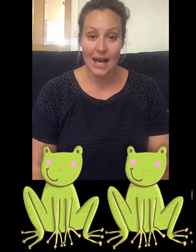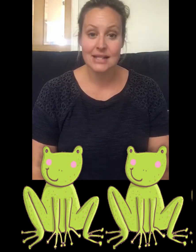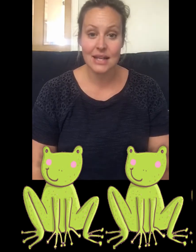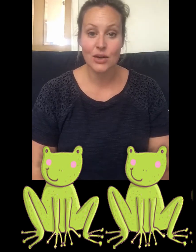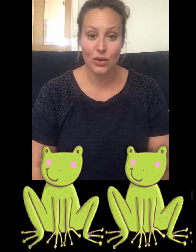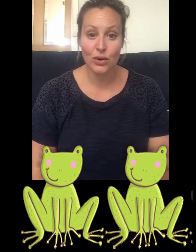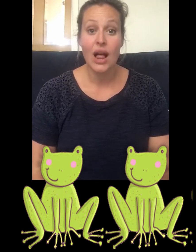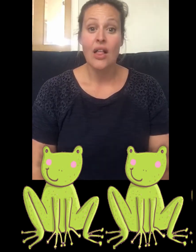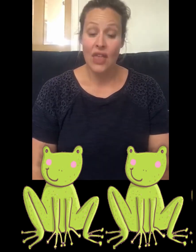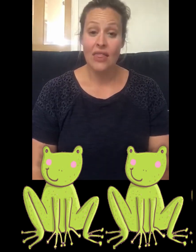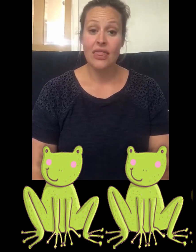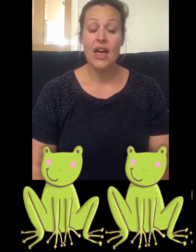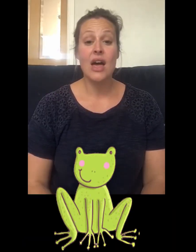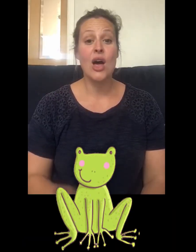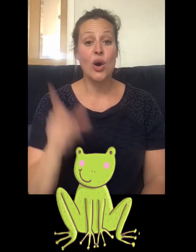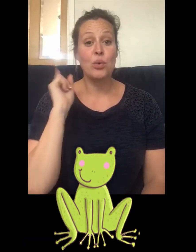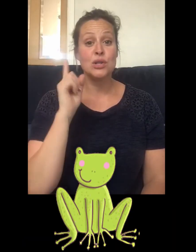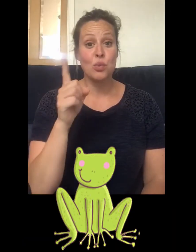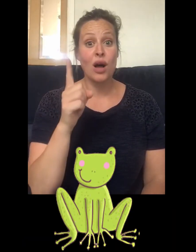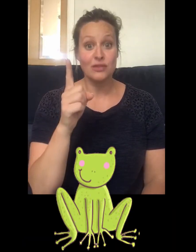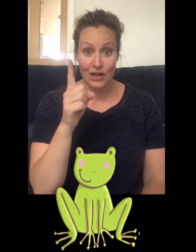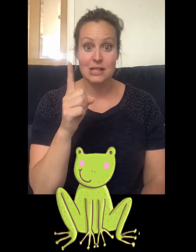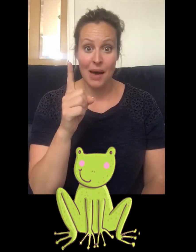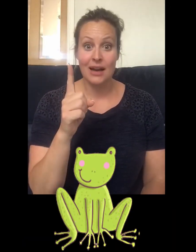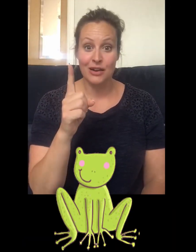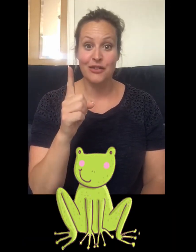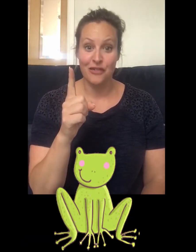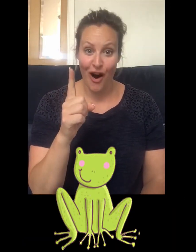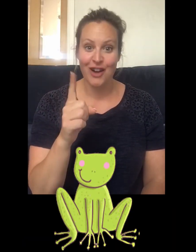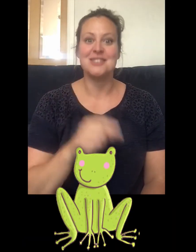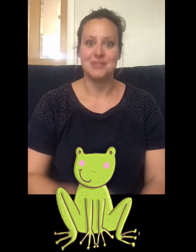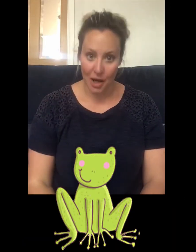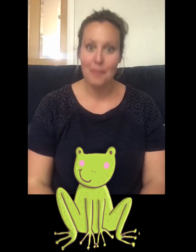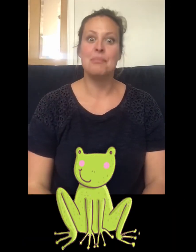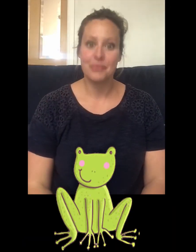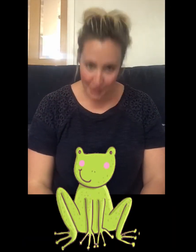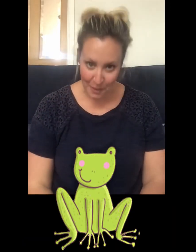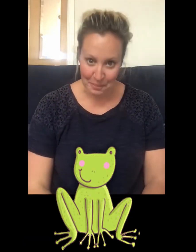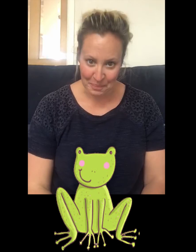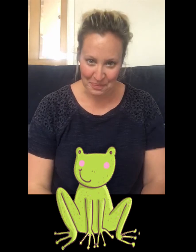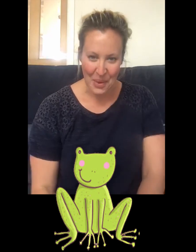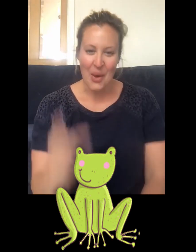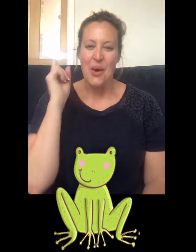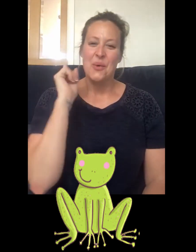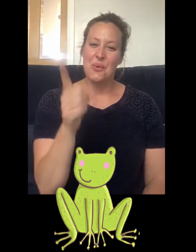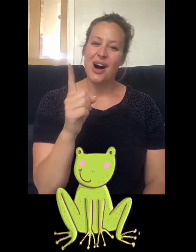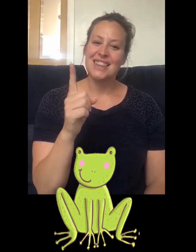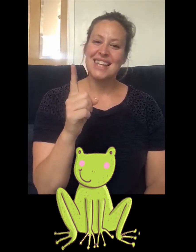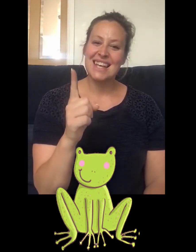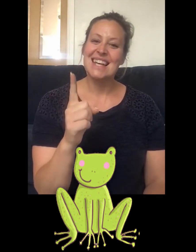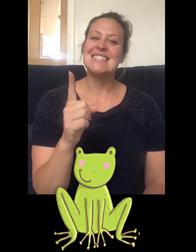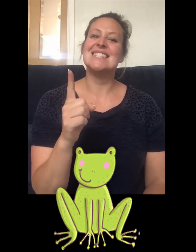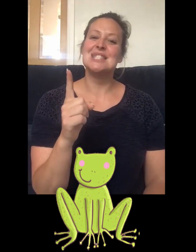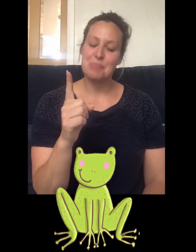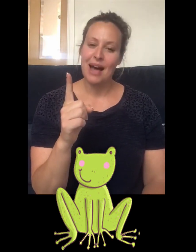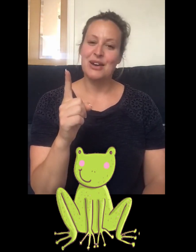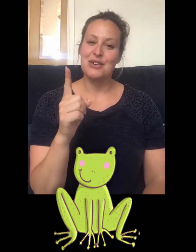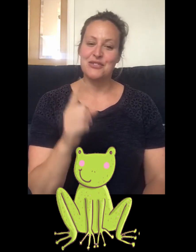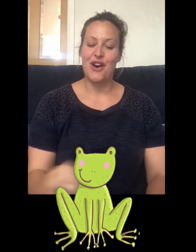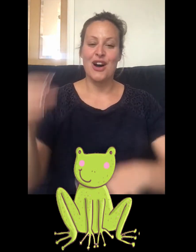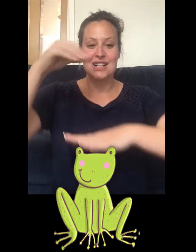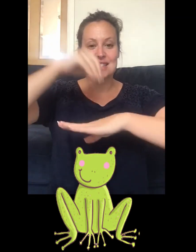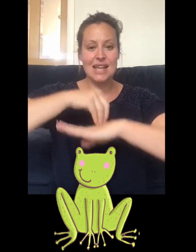was nice and cool. Then there was one green speckled frog. Yum yum. One little